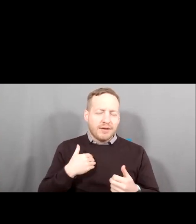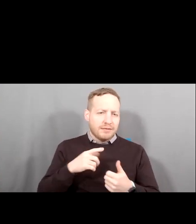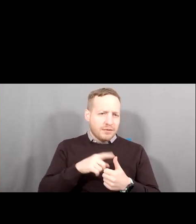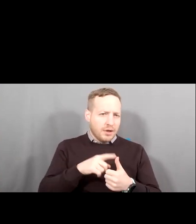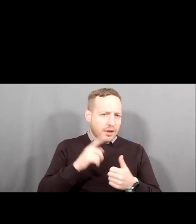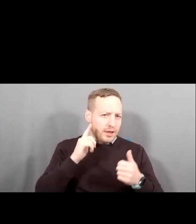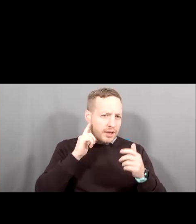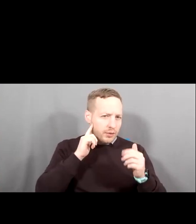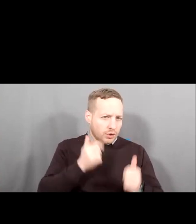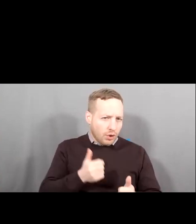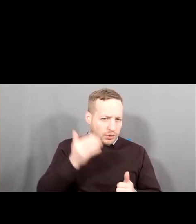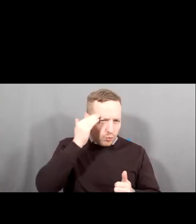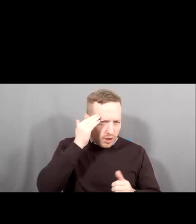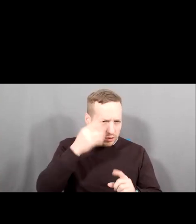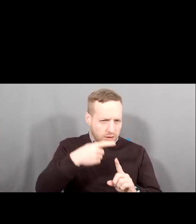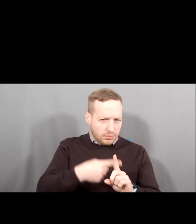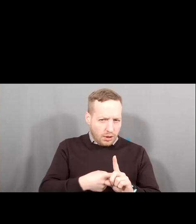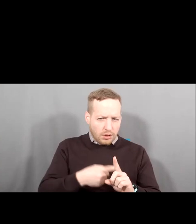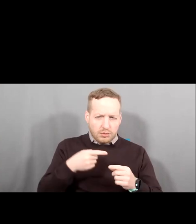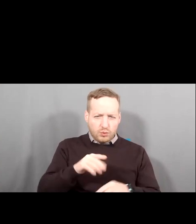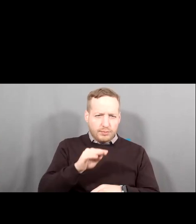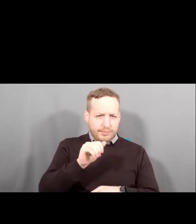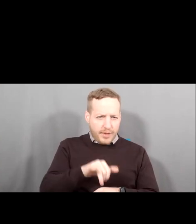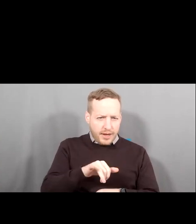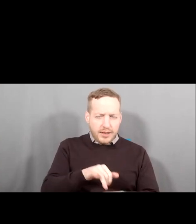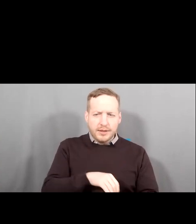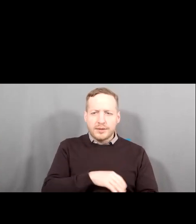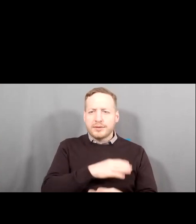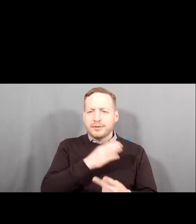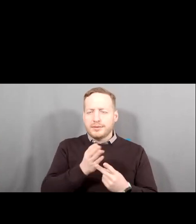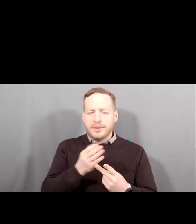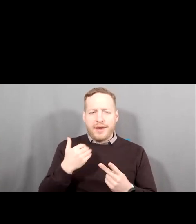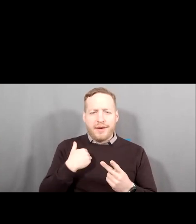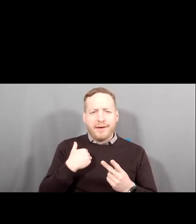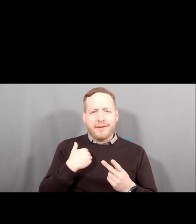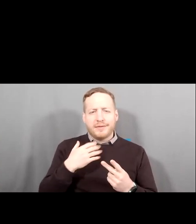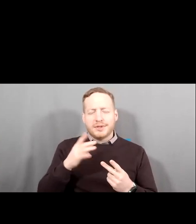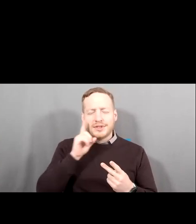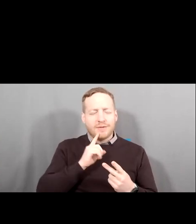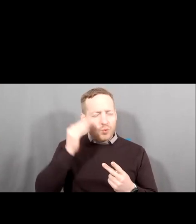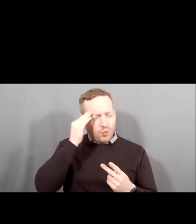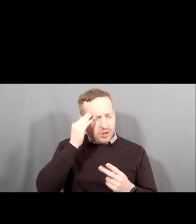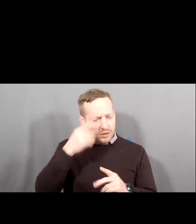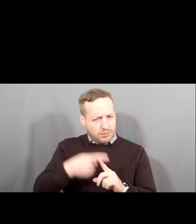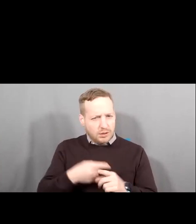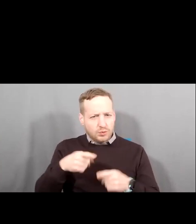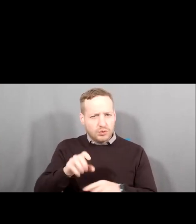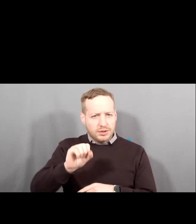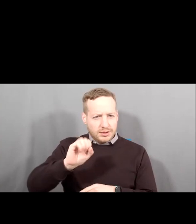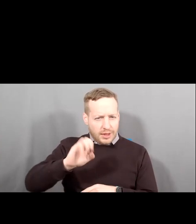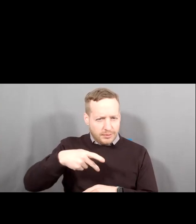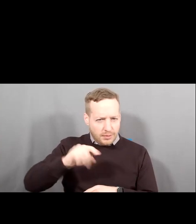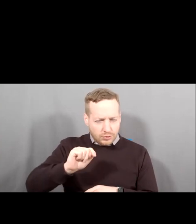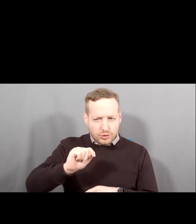typically every year, we have a Hearing Loss Awareness Month in May, and we have